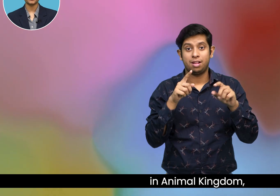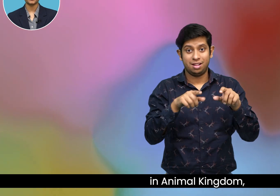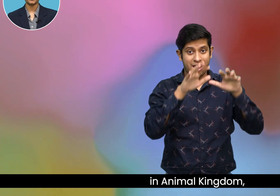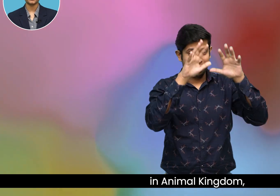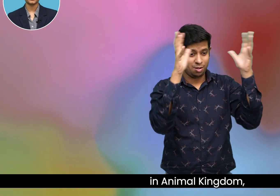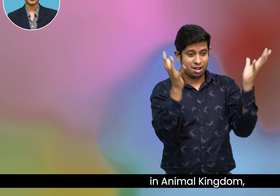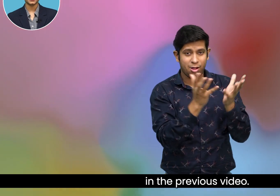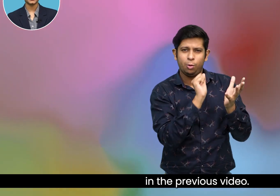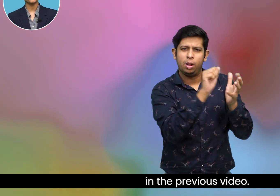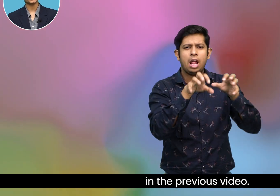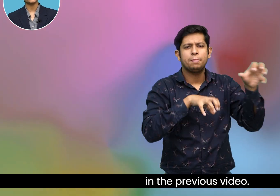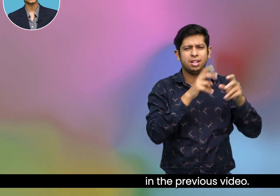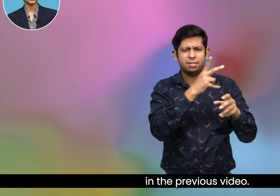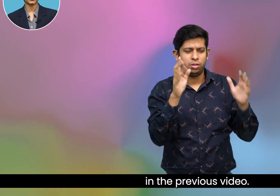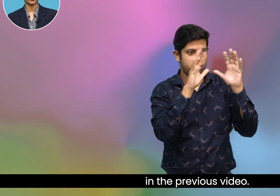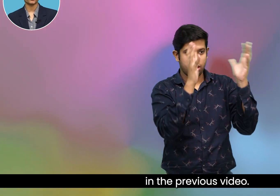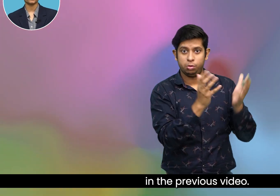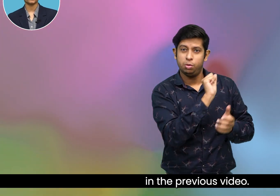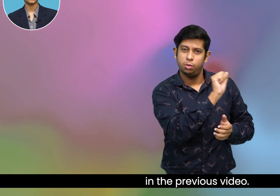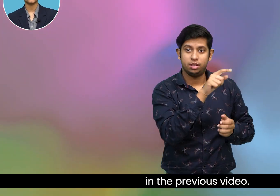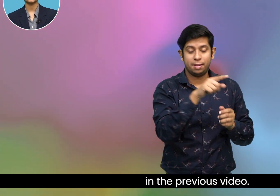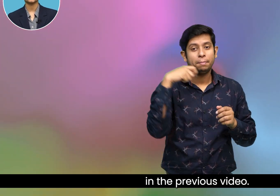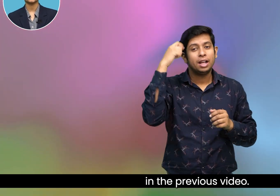kingdom in the previous video.